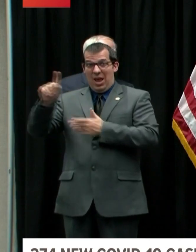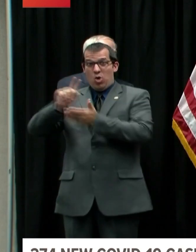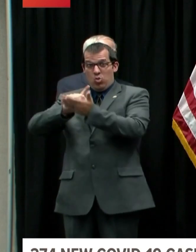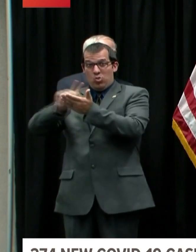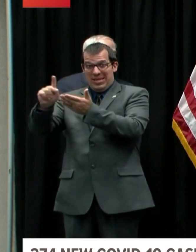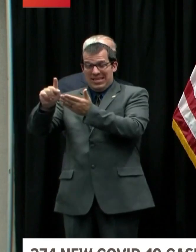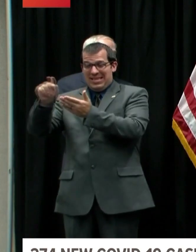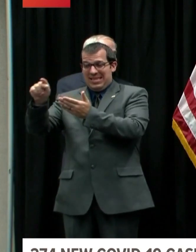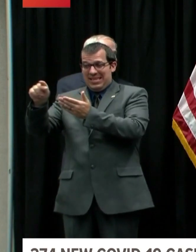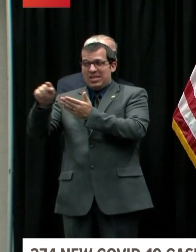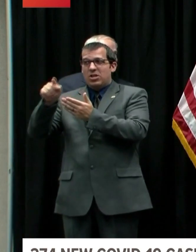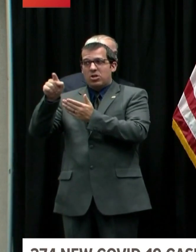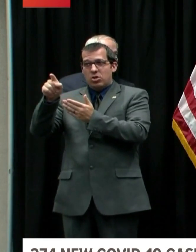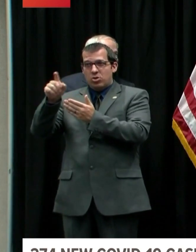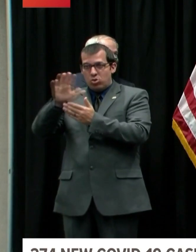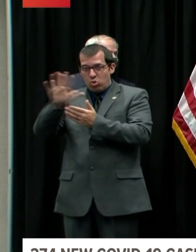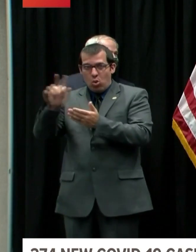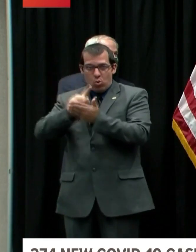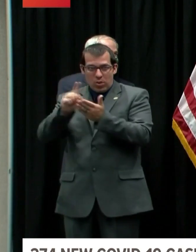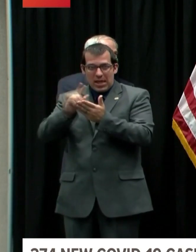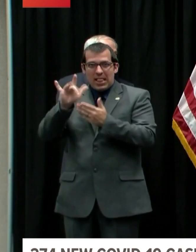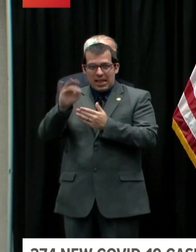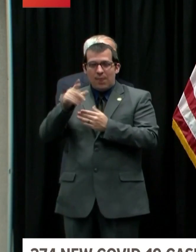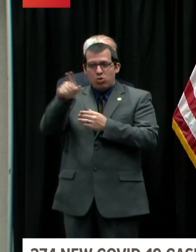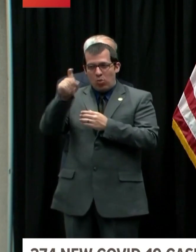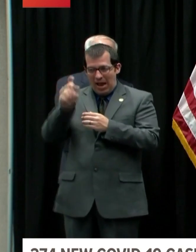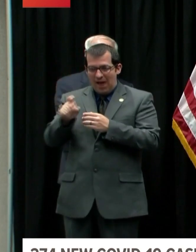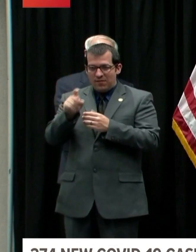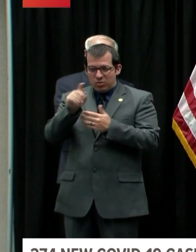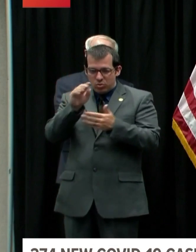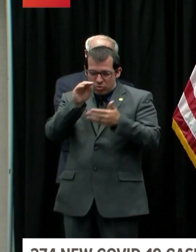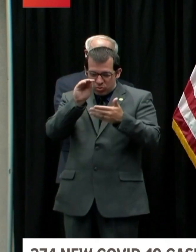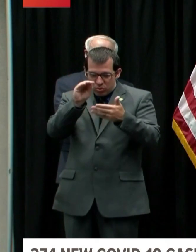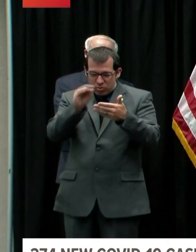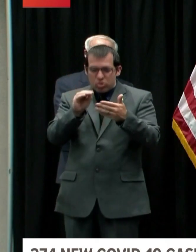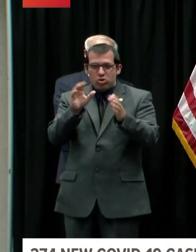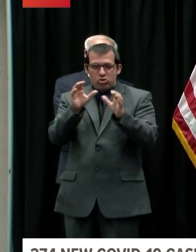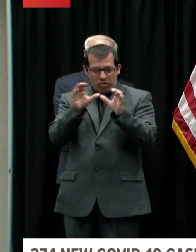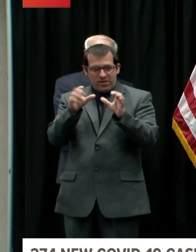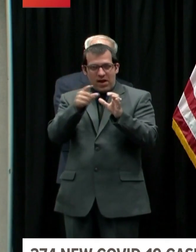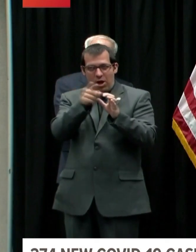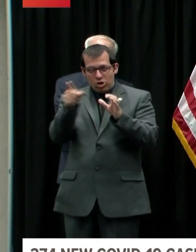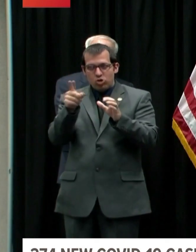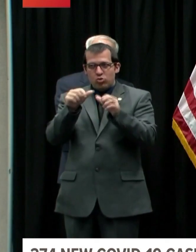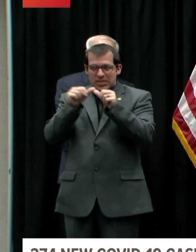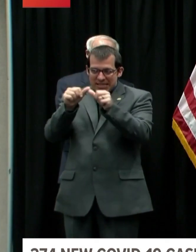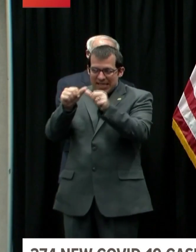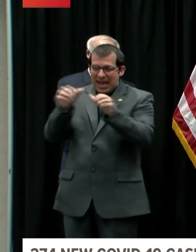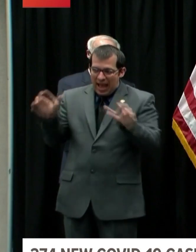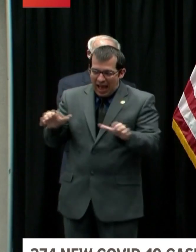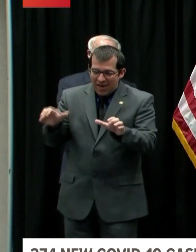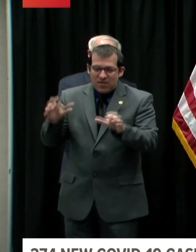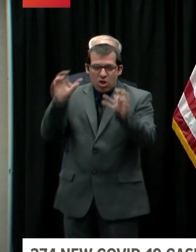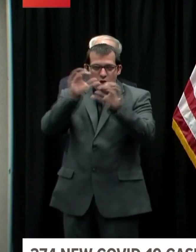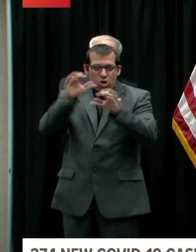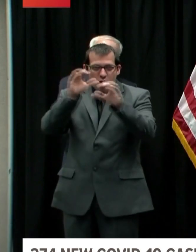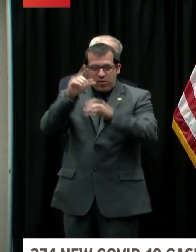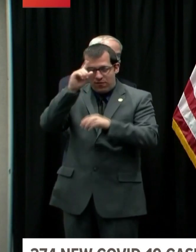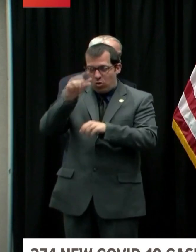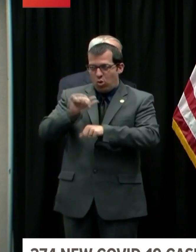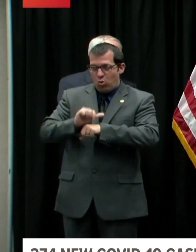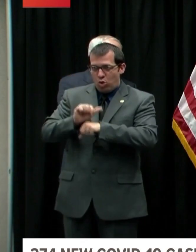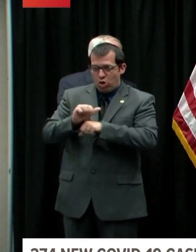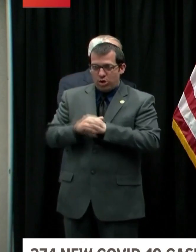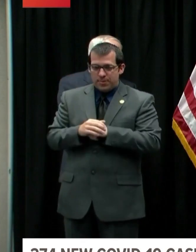again. When you do your weekly claim, you'll have to go in and actually certify that you are continually or actively looking for